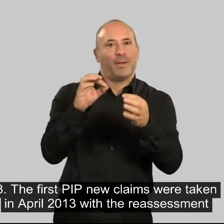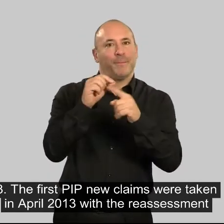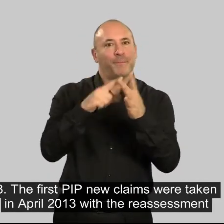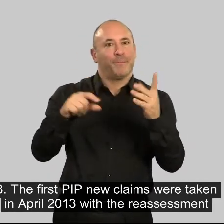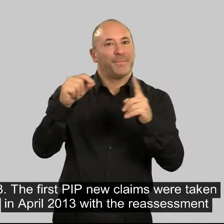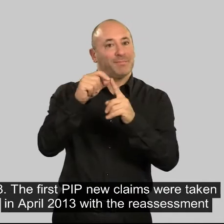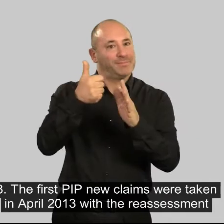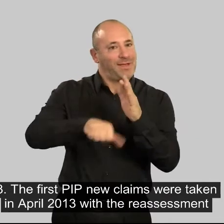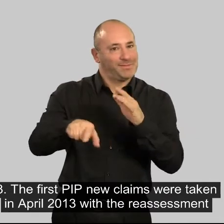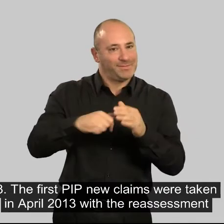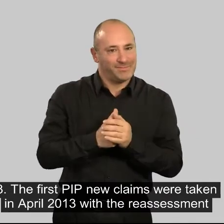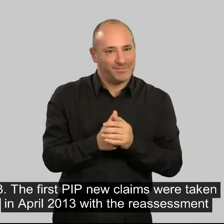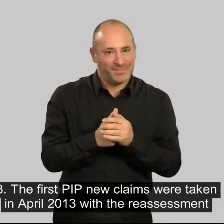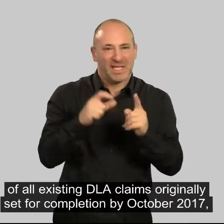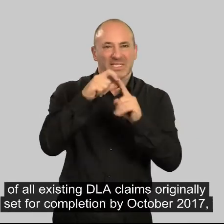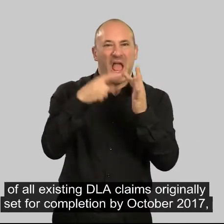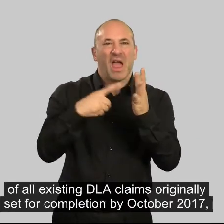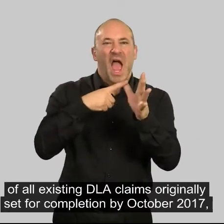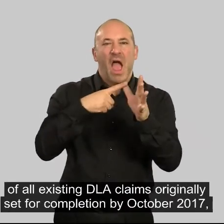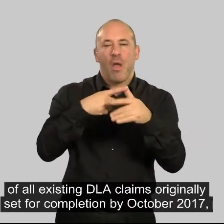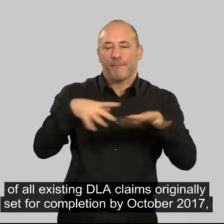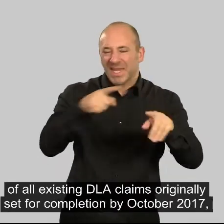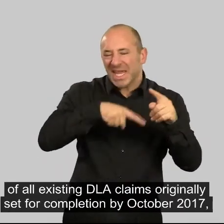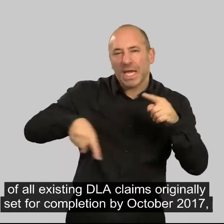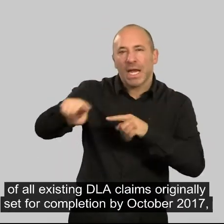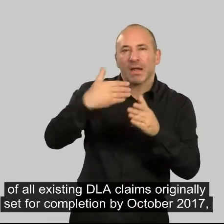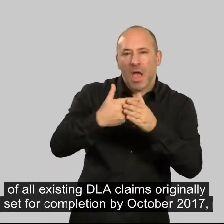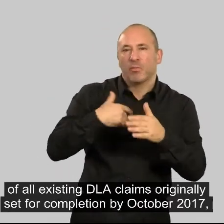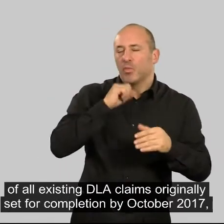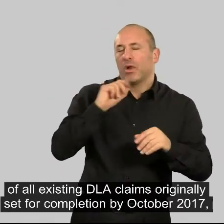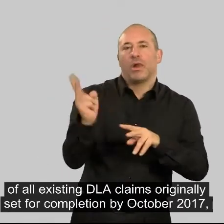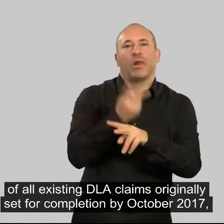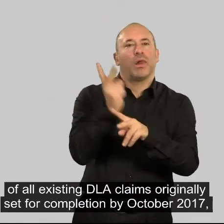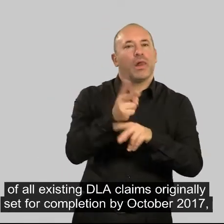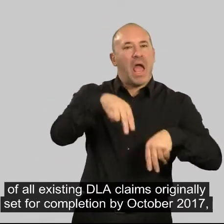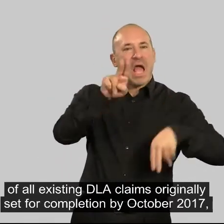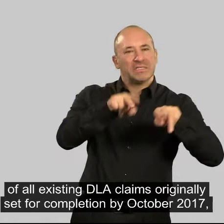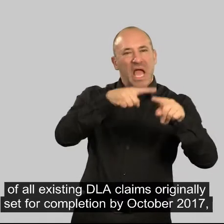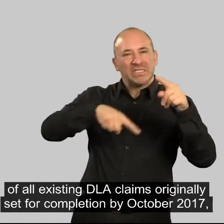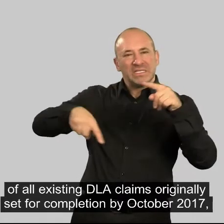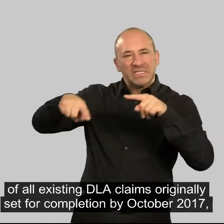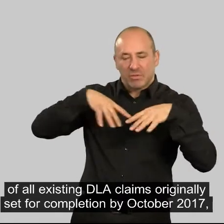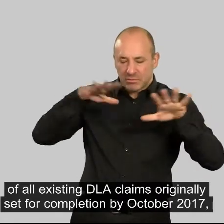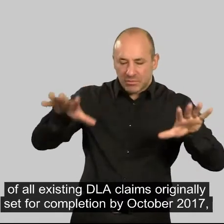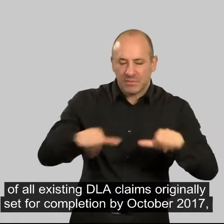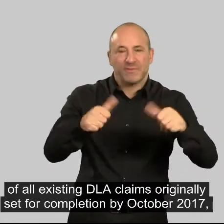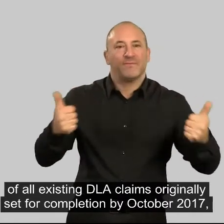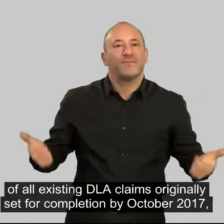2013, with the reassessment of all existing DLA claims originally set for completion by